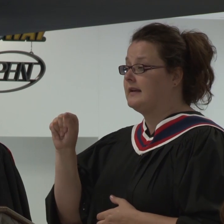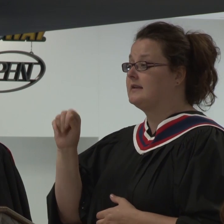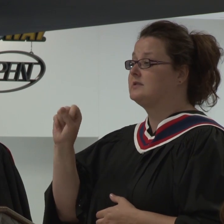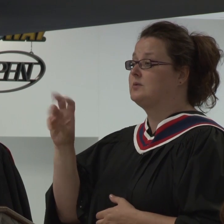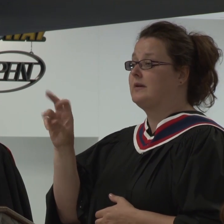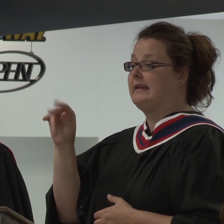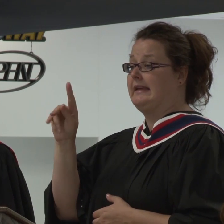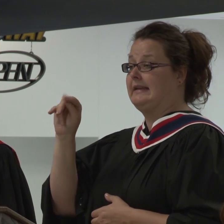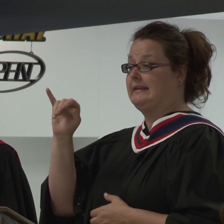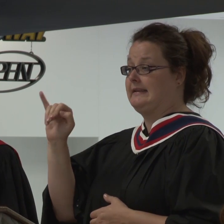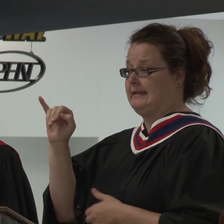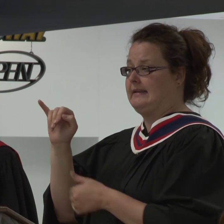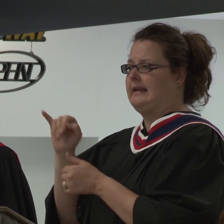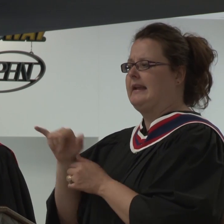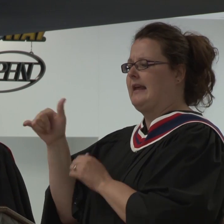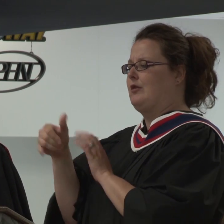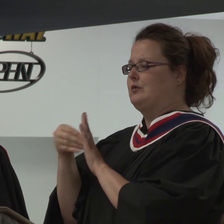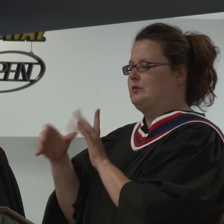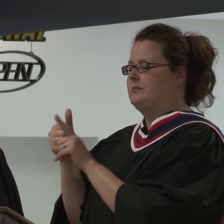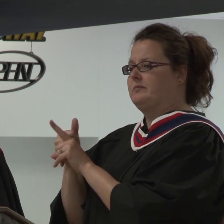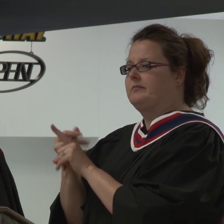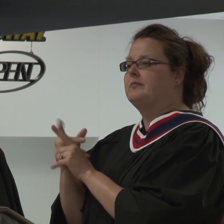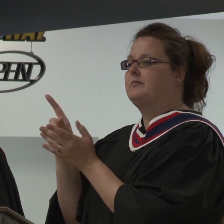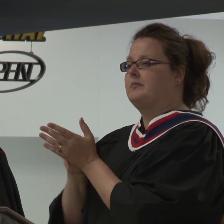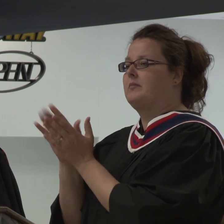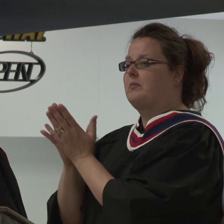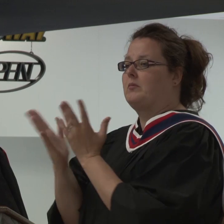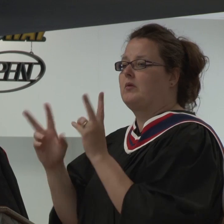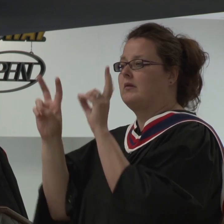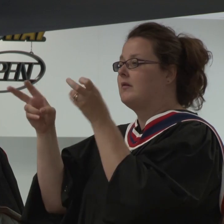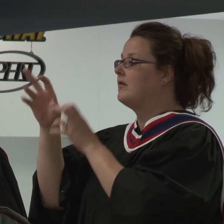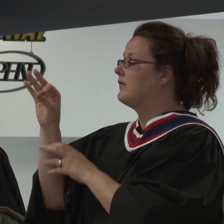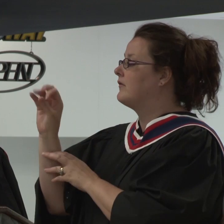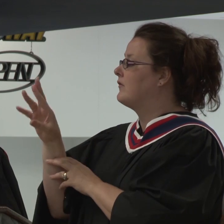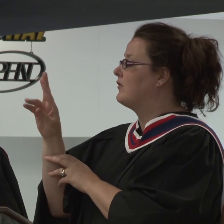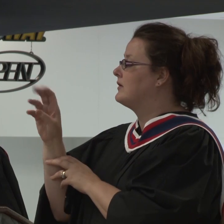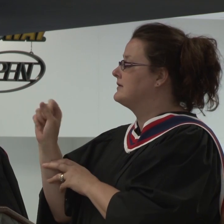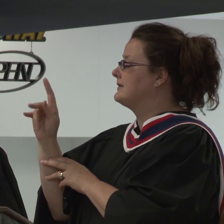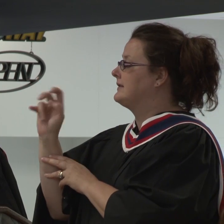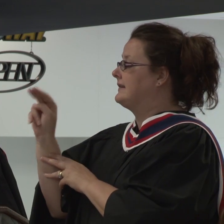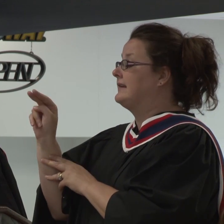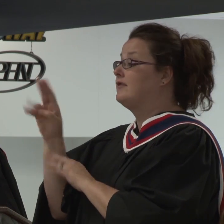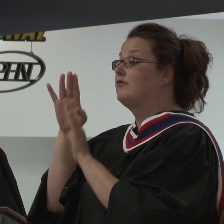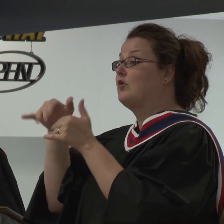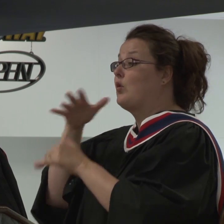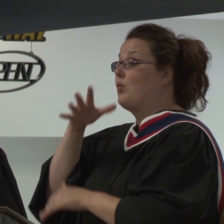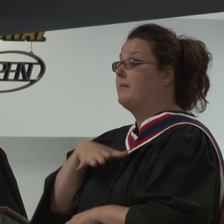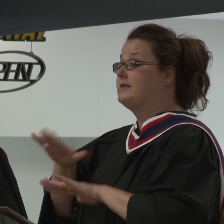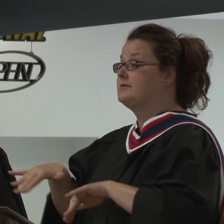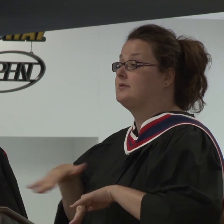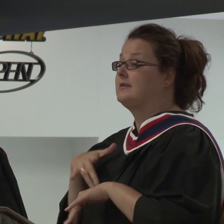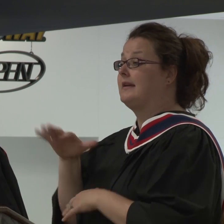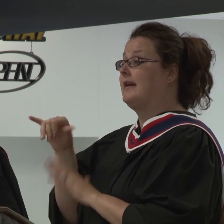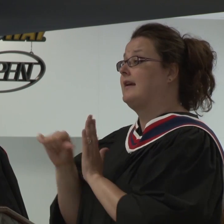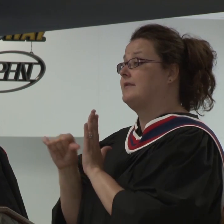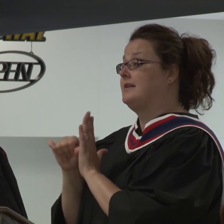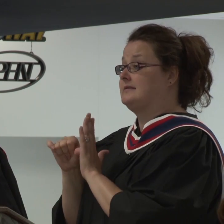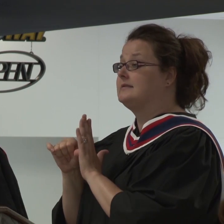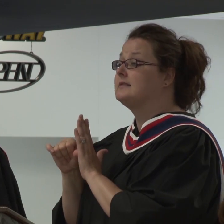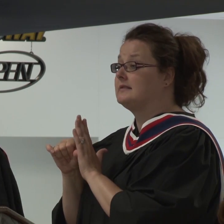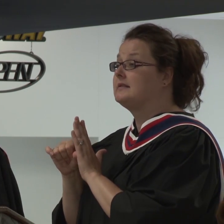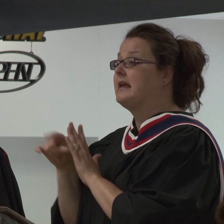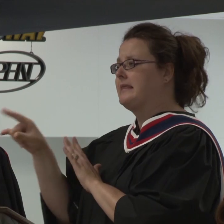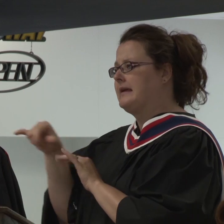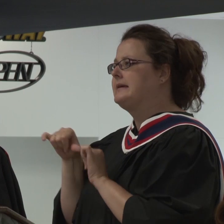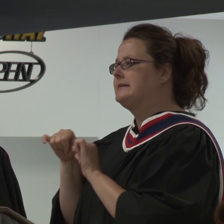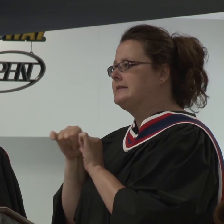who together have published a powerful book titled Forsaken about women and children in Afghanistan, and who are continuing to work